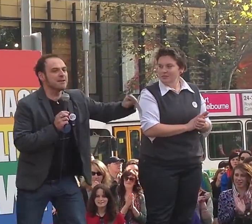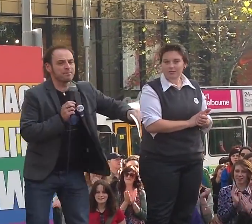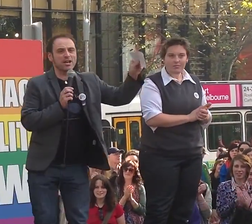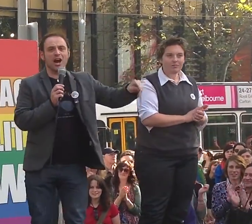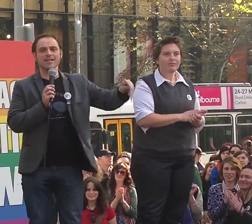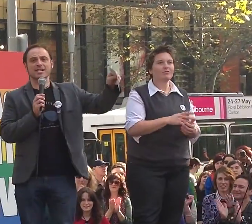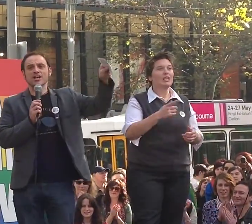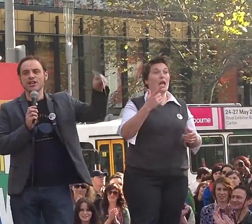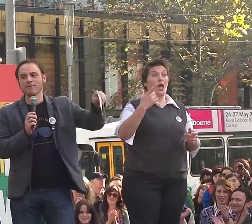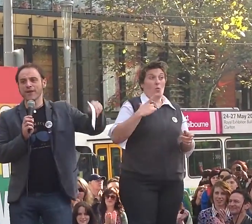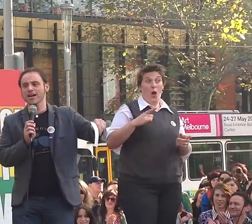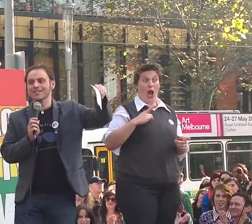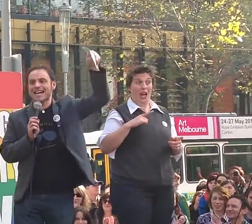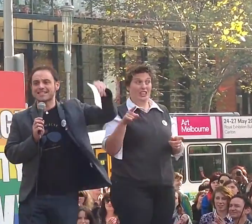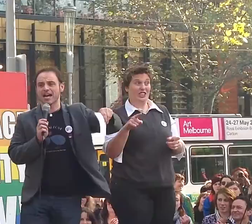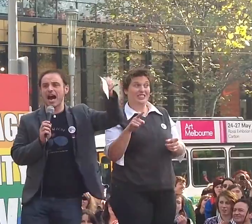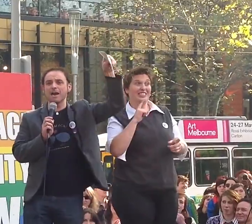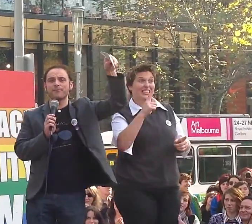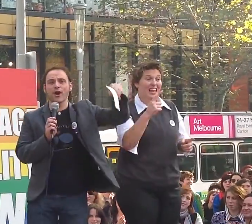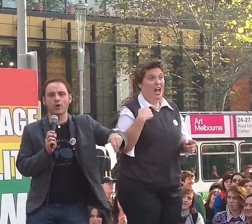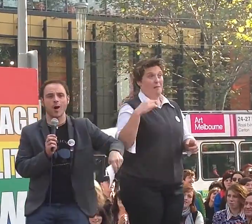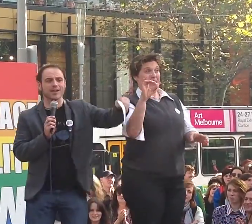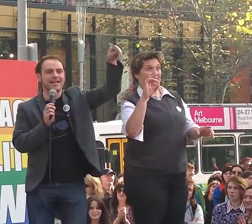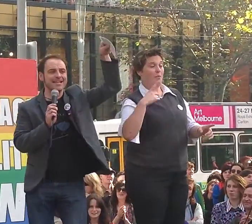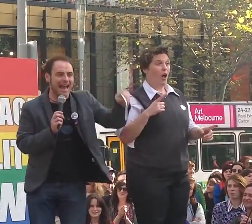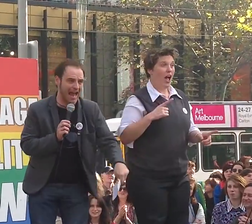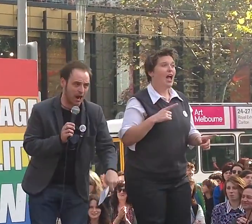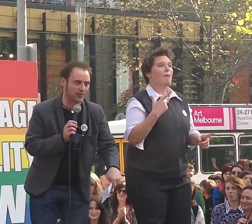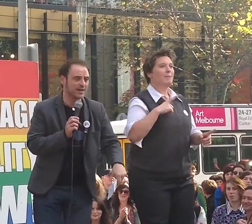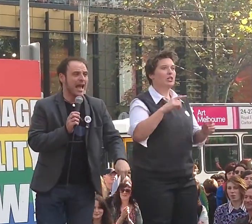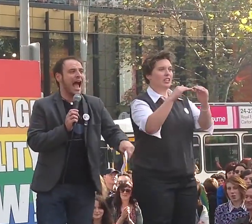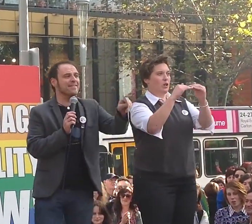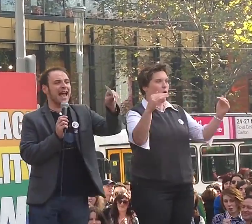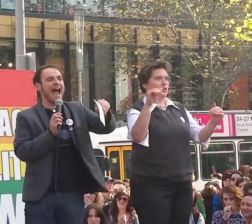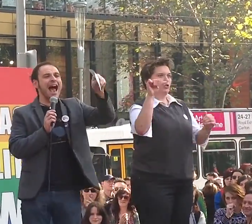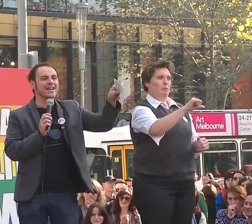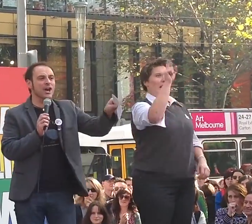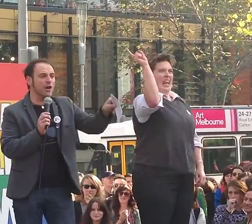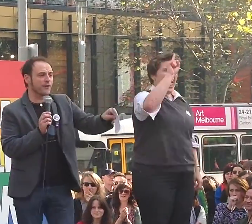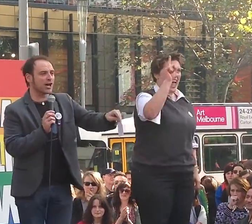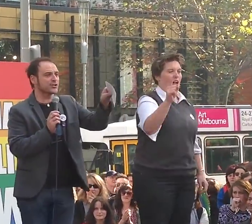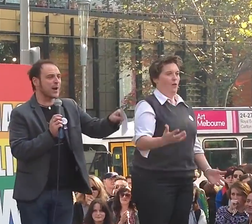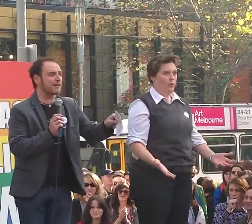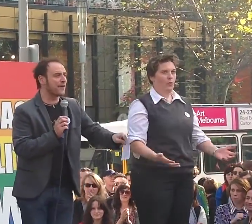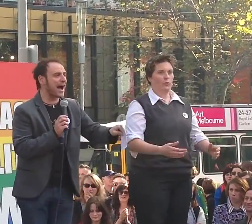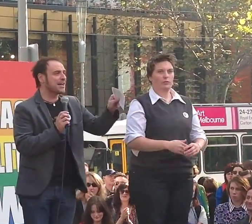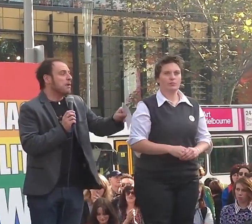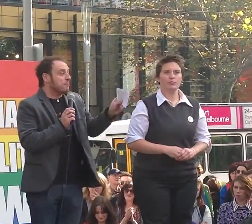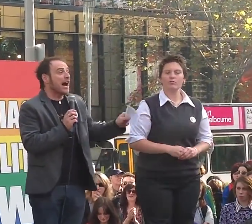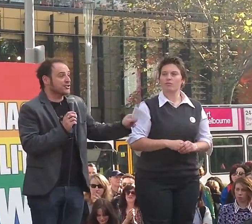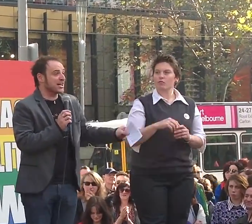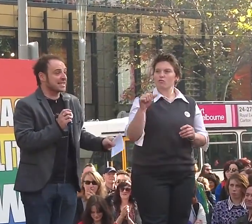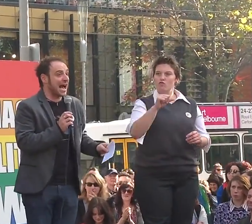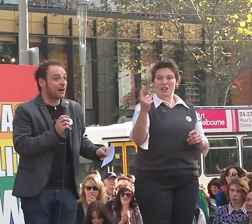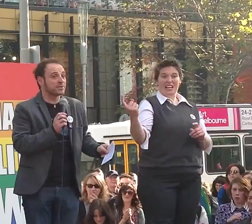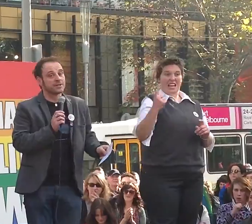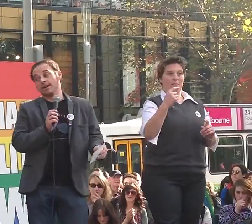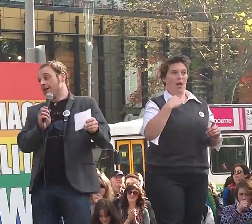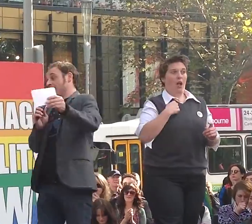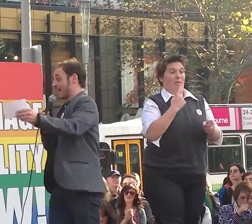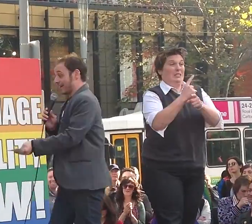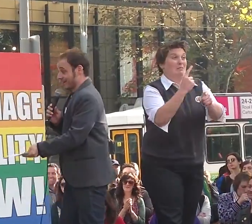She did it because she feels it's time for equality now, and that adding her voice to our fight might just